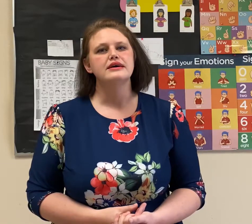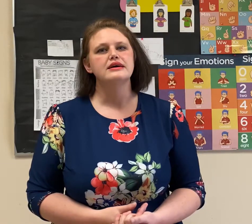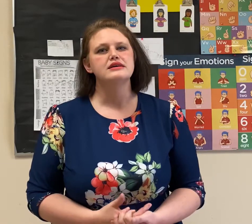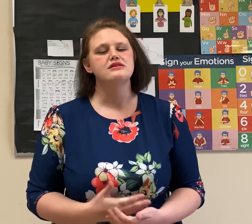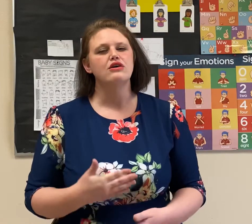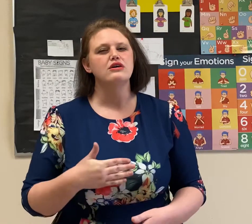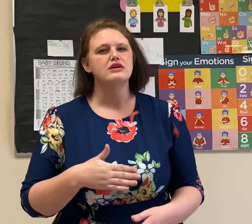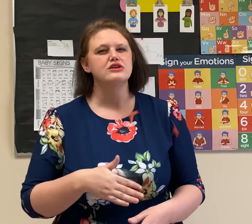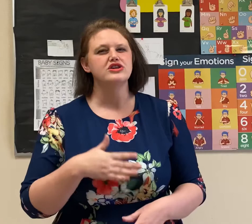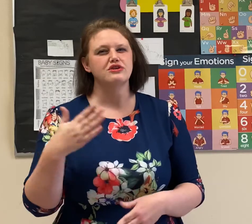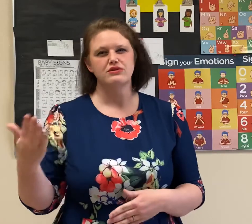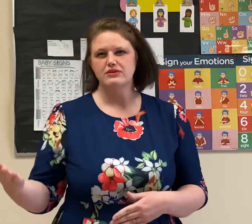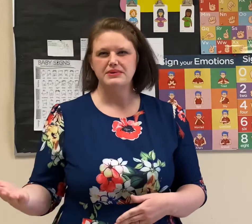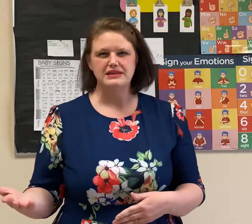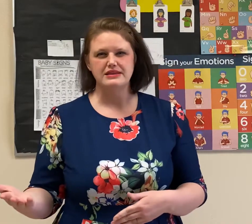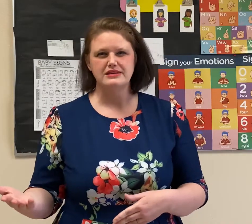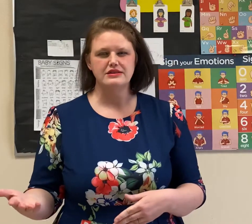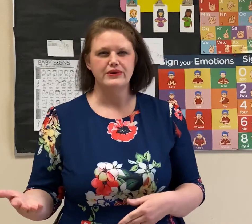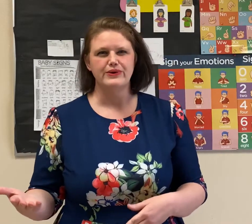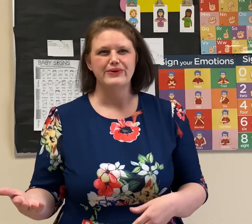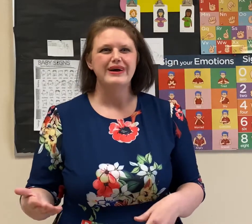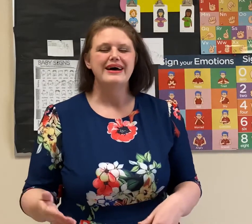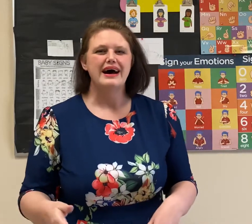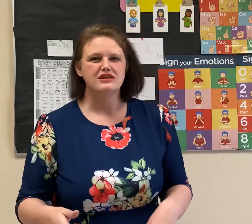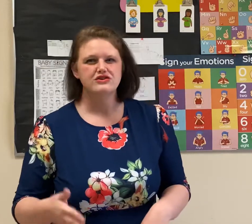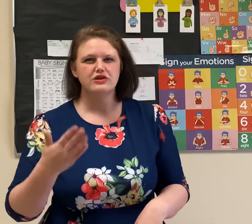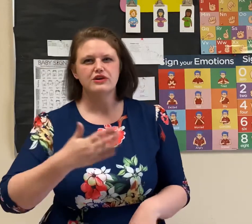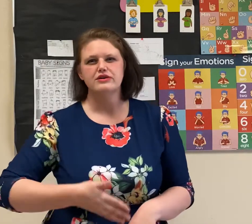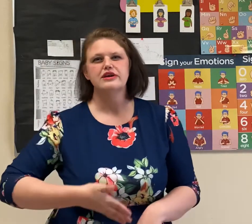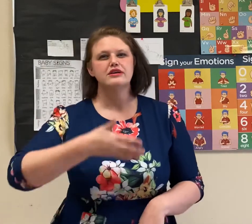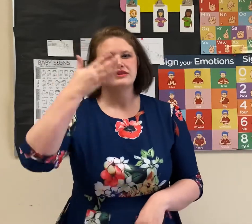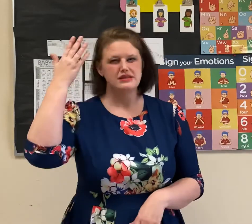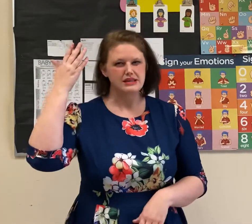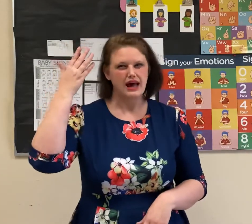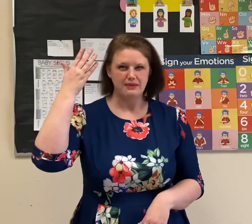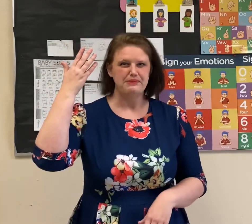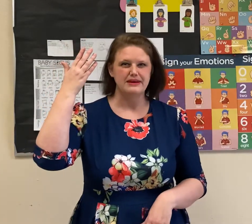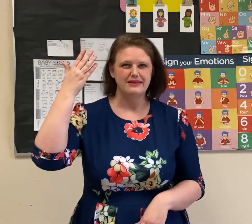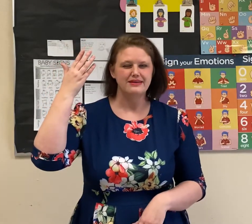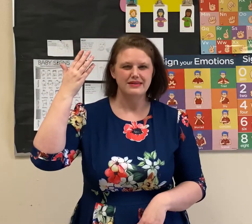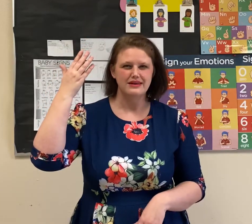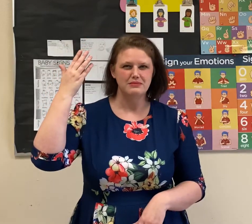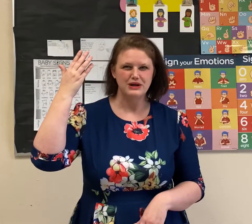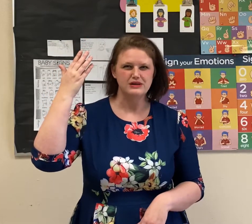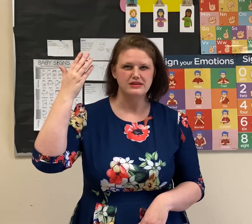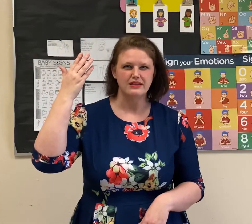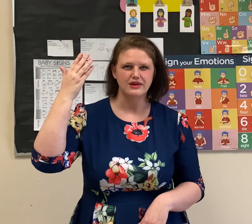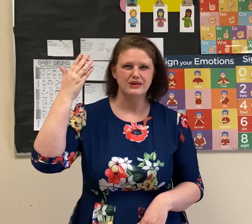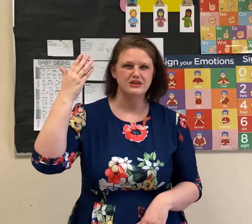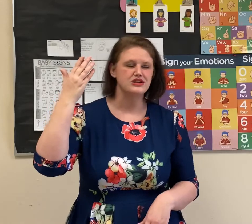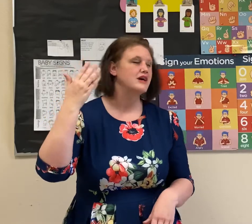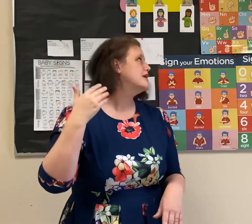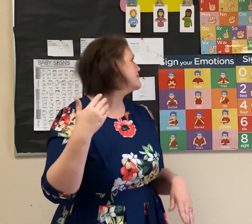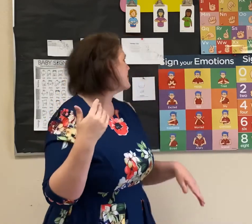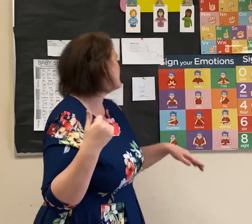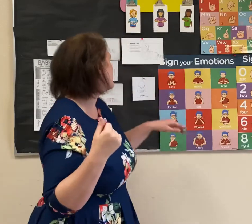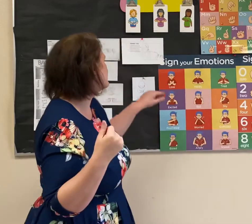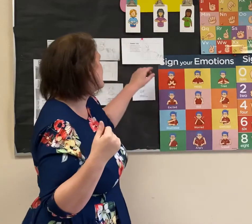is all general basis. So as you saw earlier, this is happy in American Sign Language, but we also